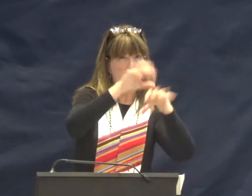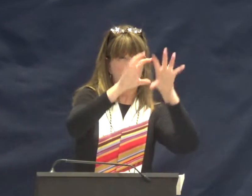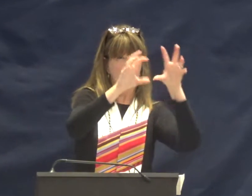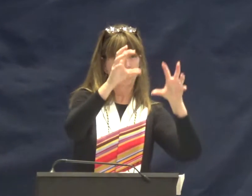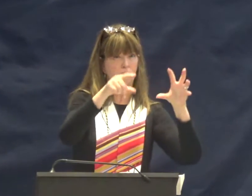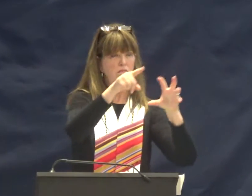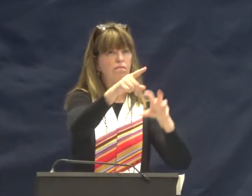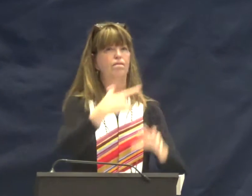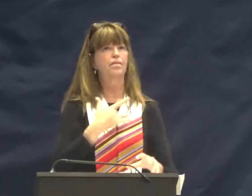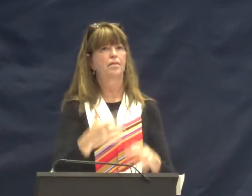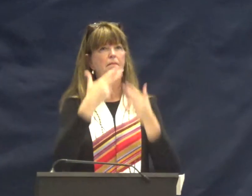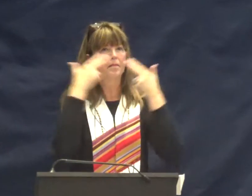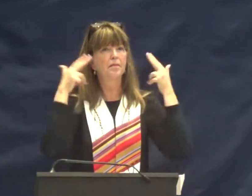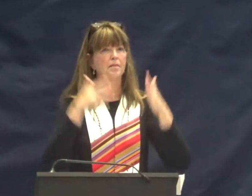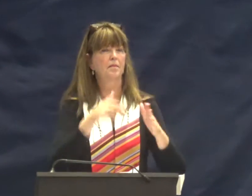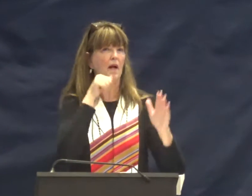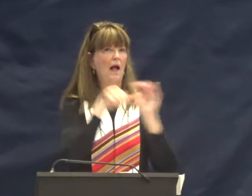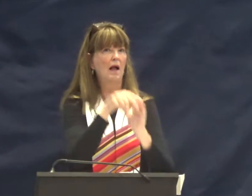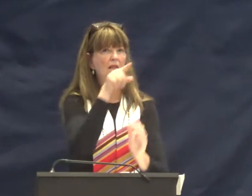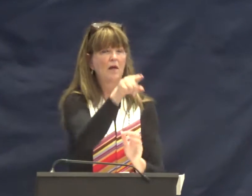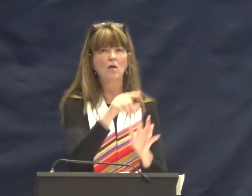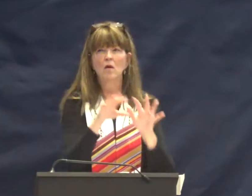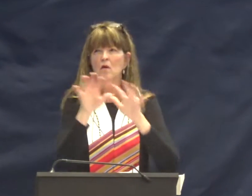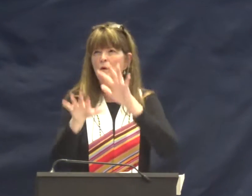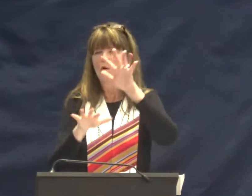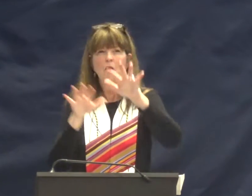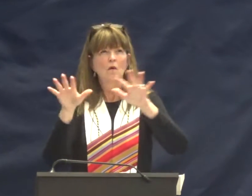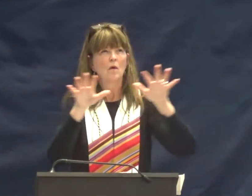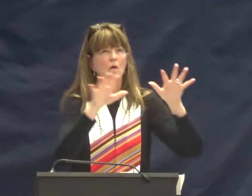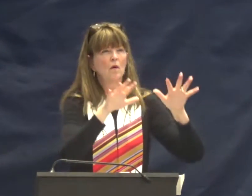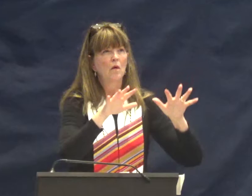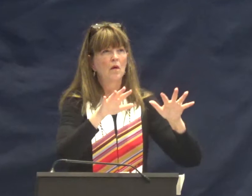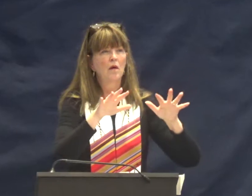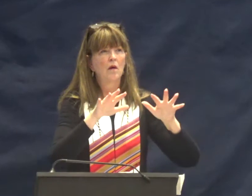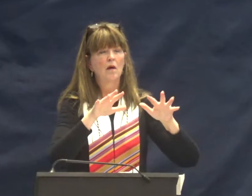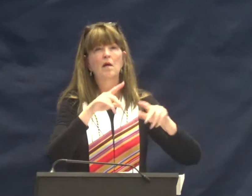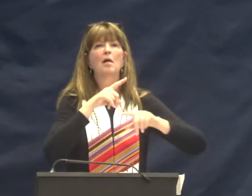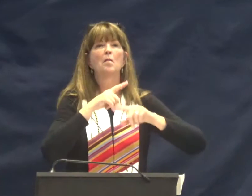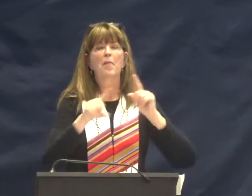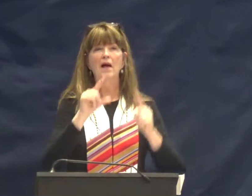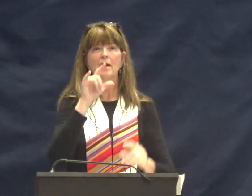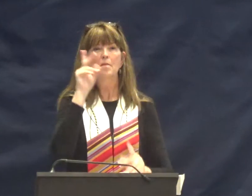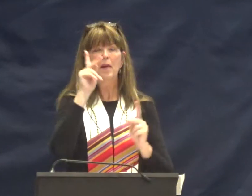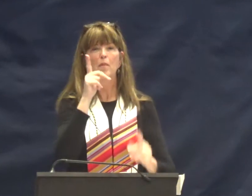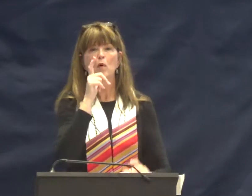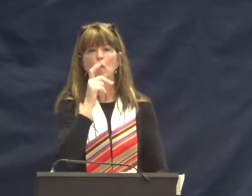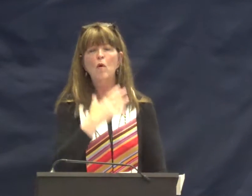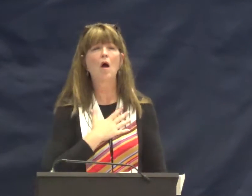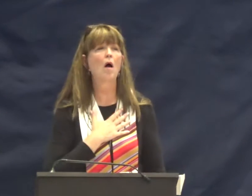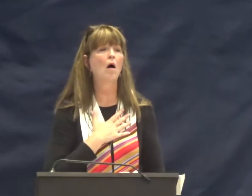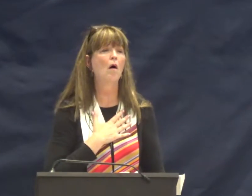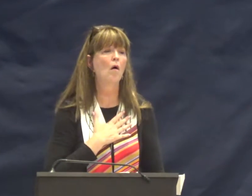big impressions in their minds. For example, they would know that if there was a lot of rocks, there could be thieves hiding